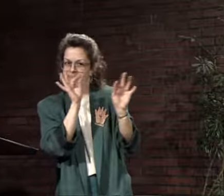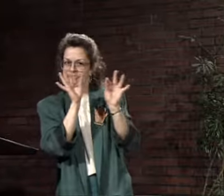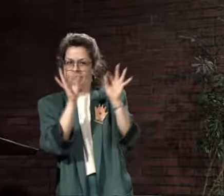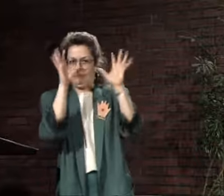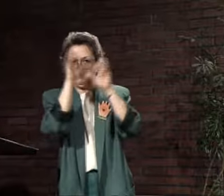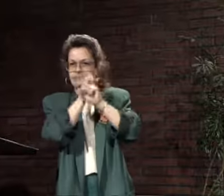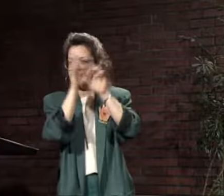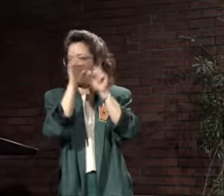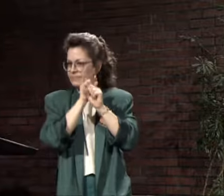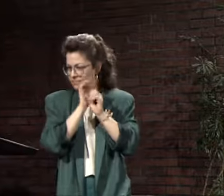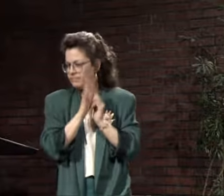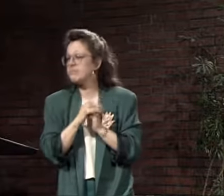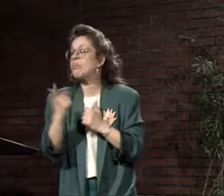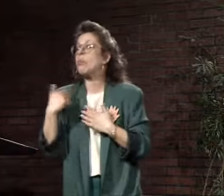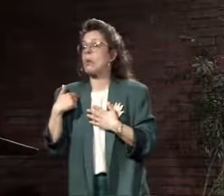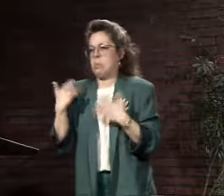However, they miss a lot of information.